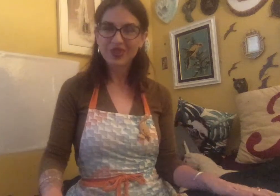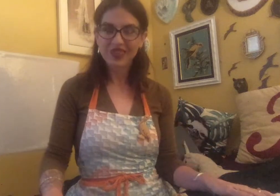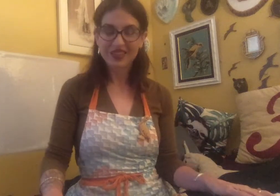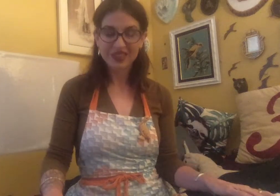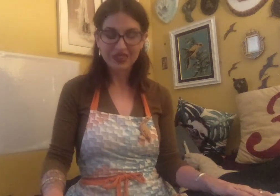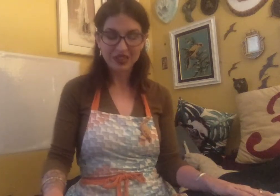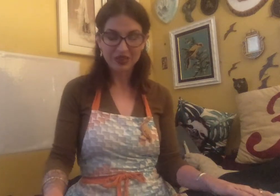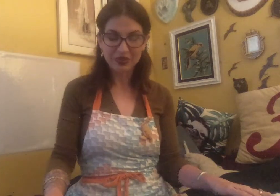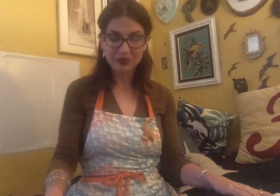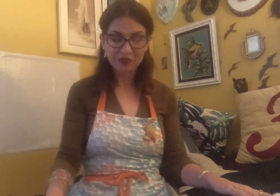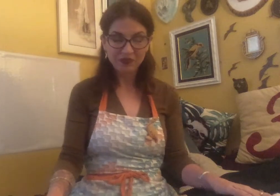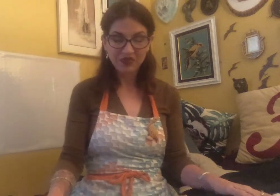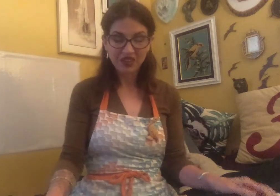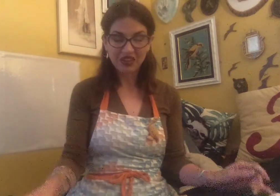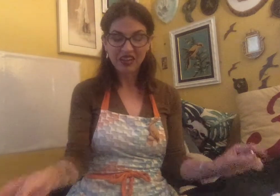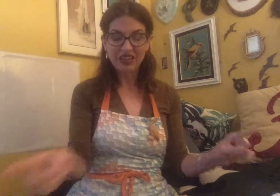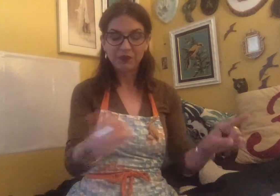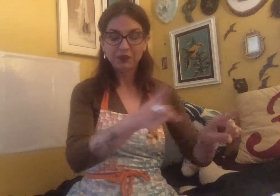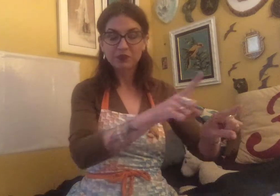There you go. All right.